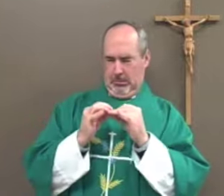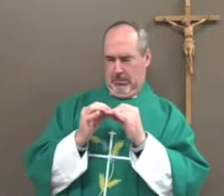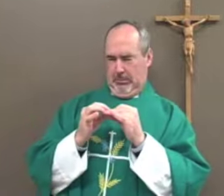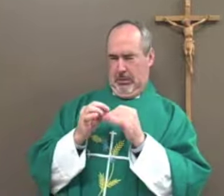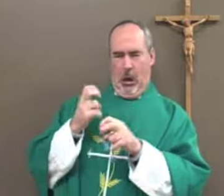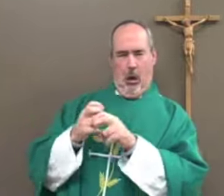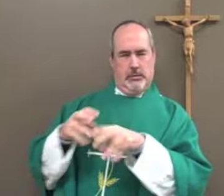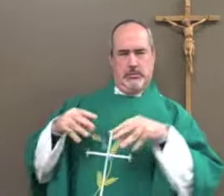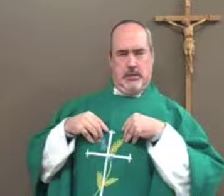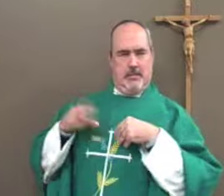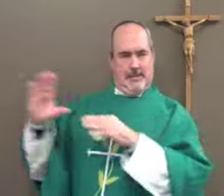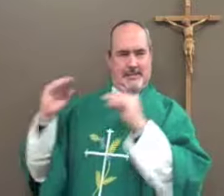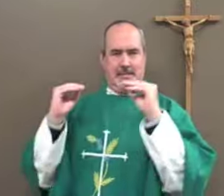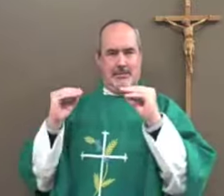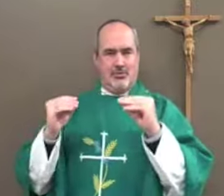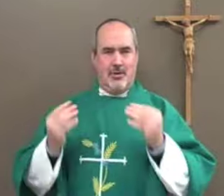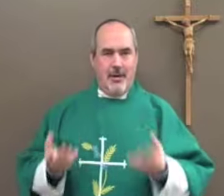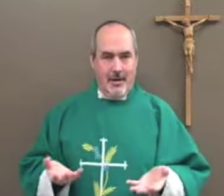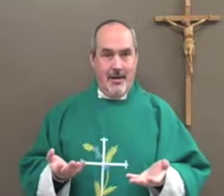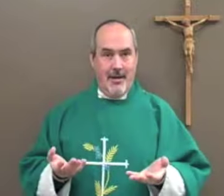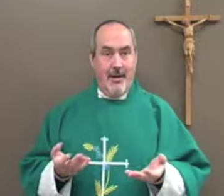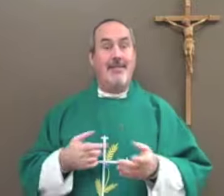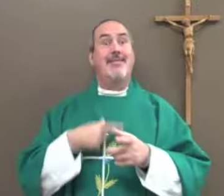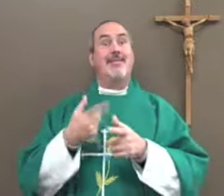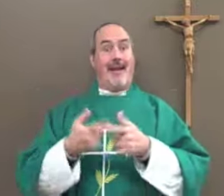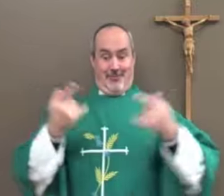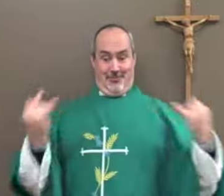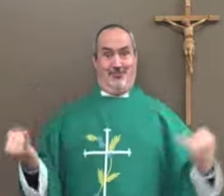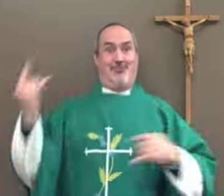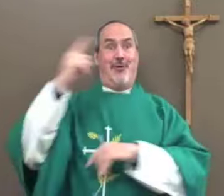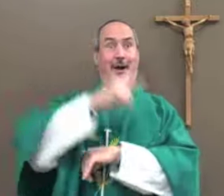But some people didn't believe Jesus' teachings.